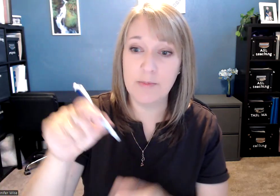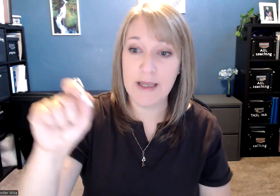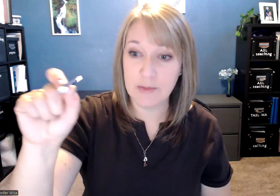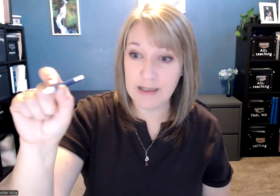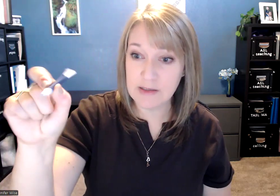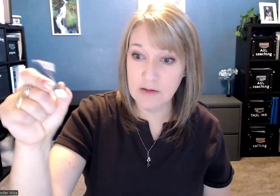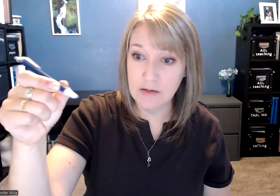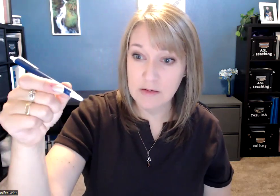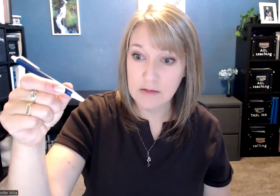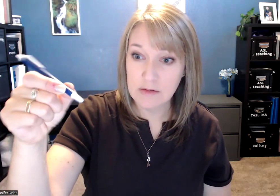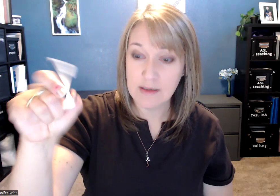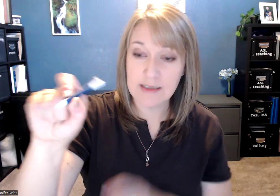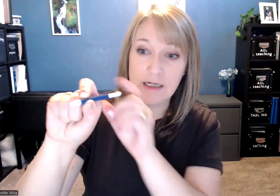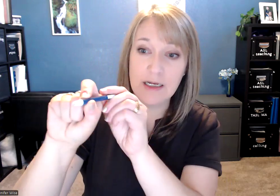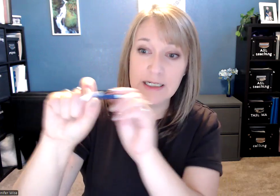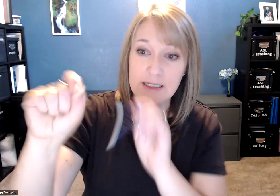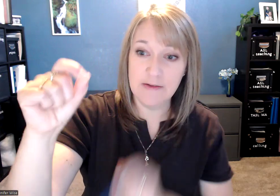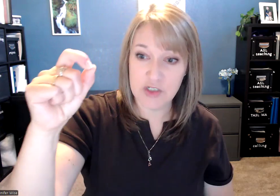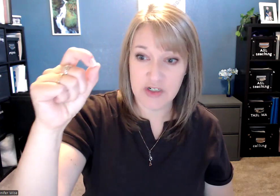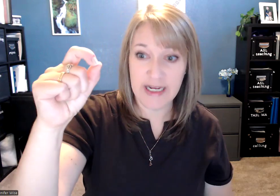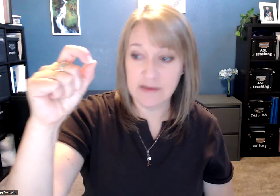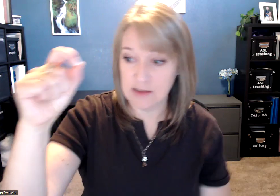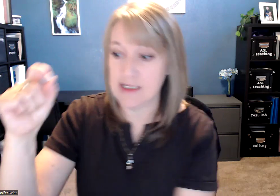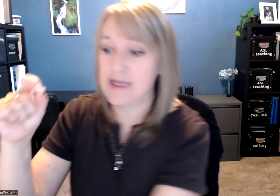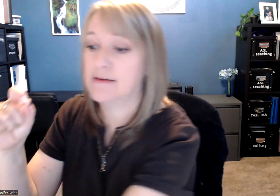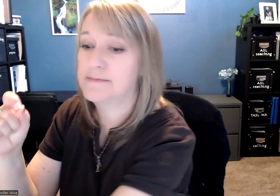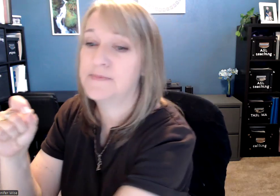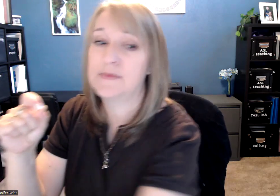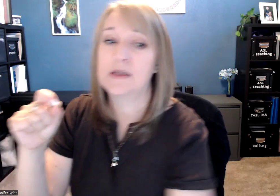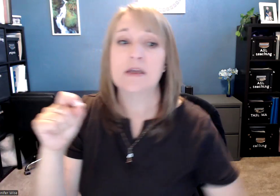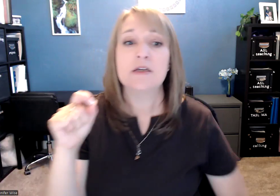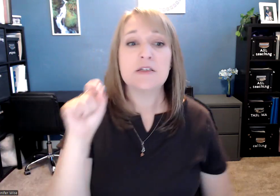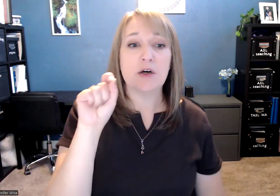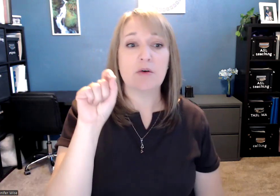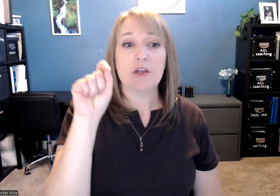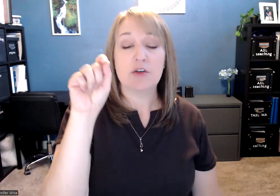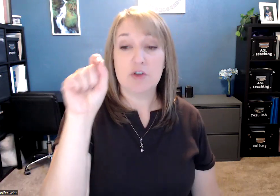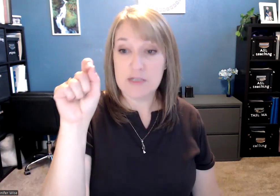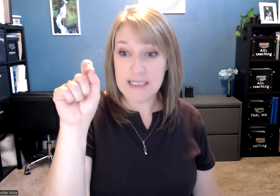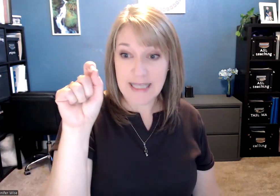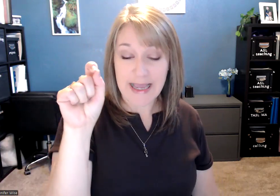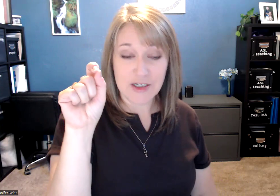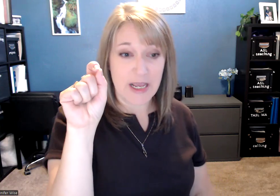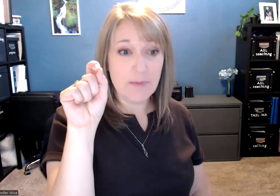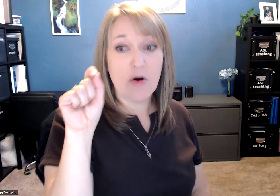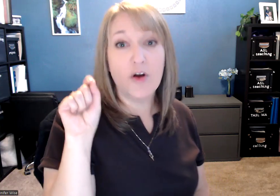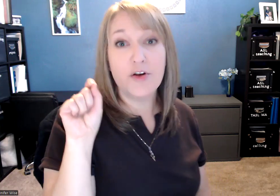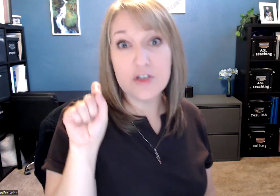pen or pencil, that's kind of what your hand looks like. So you use this hand shape on your